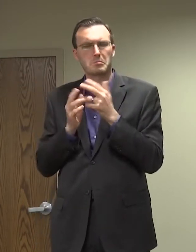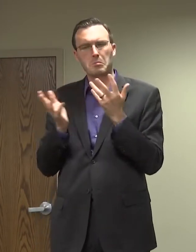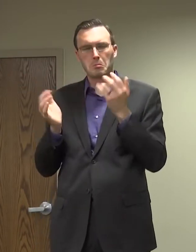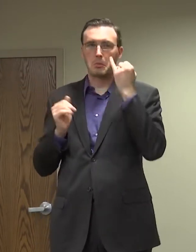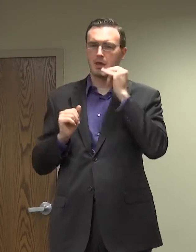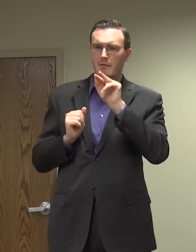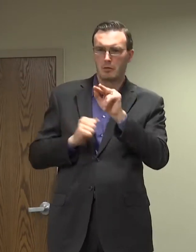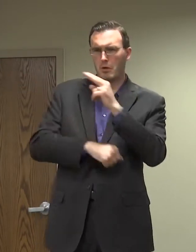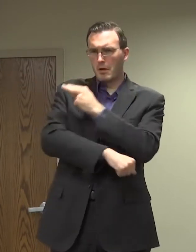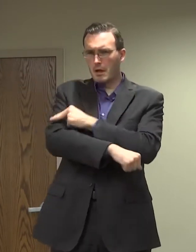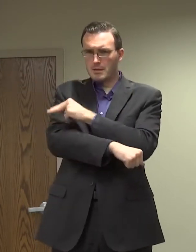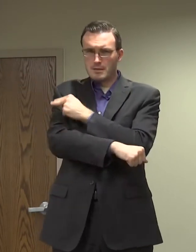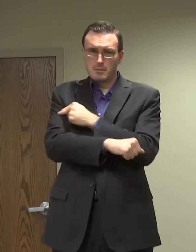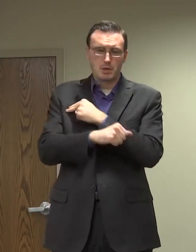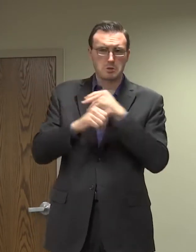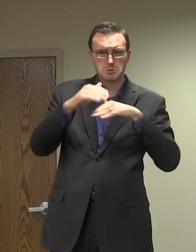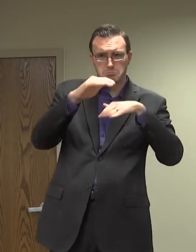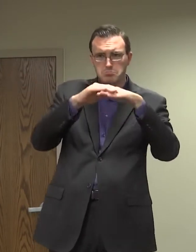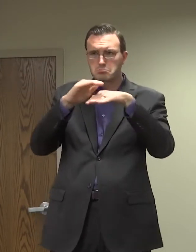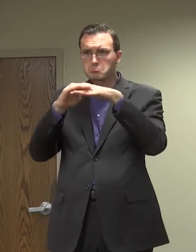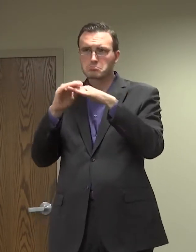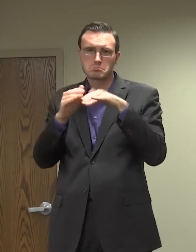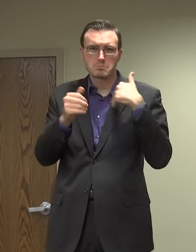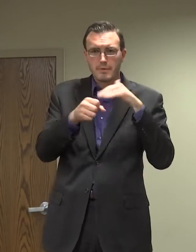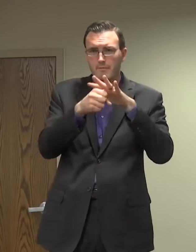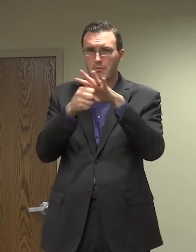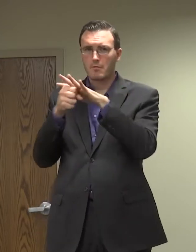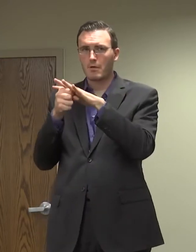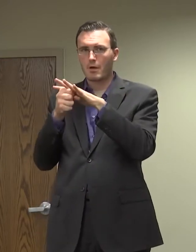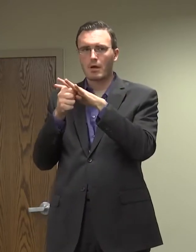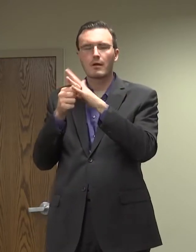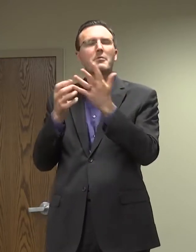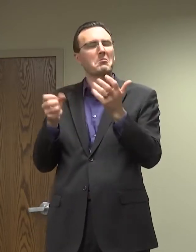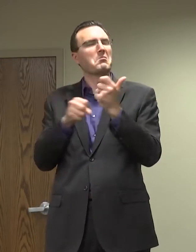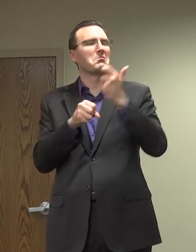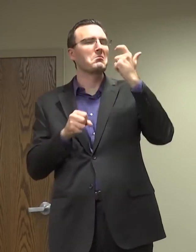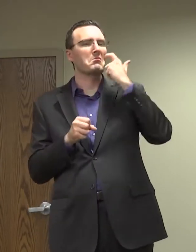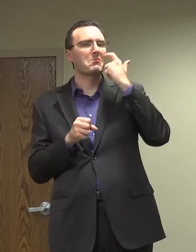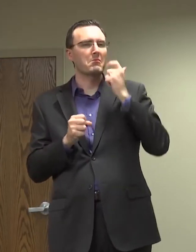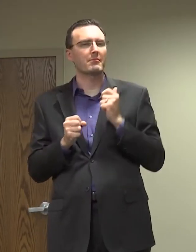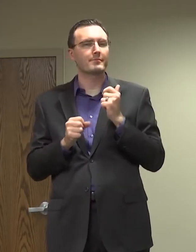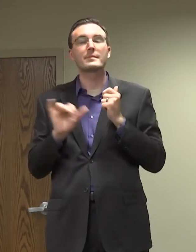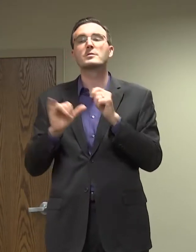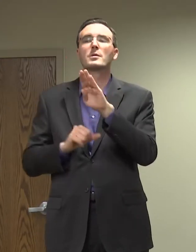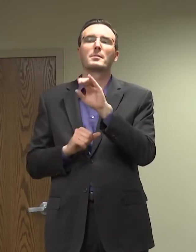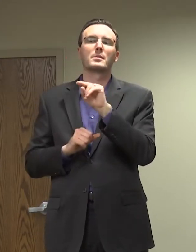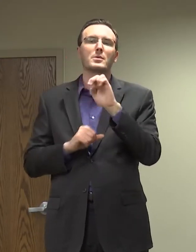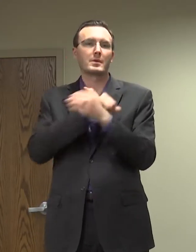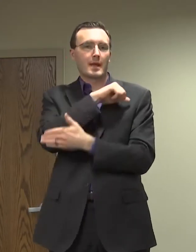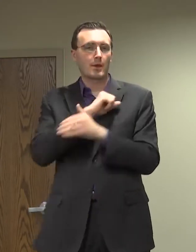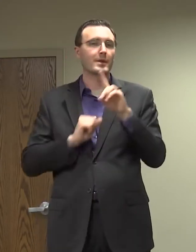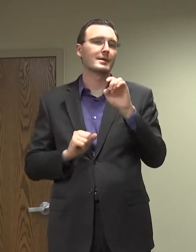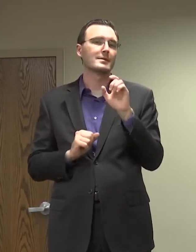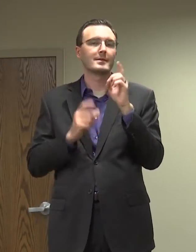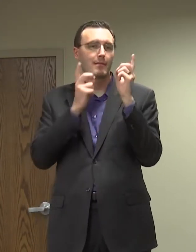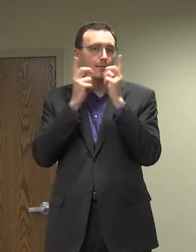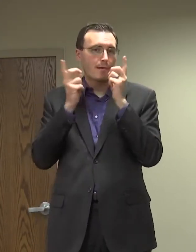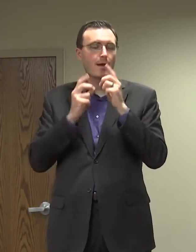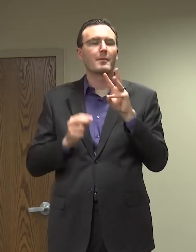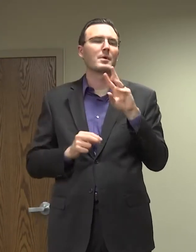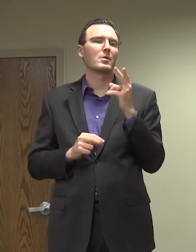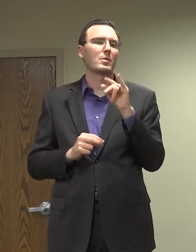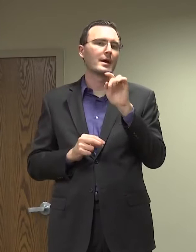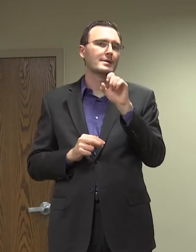hospital resources. So in addition to Boone County, DeKalb, Whiteside, Lee, Joe Davies,